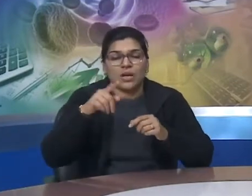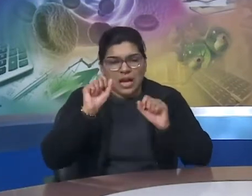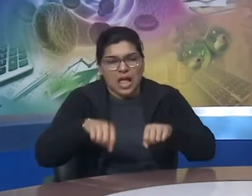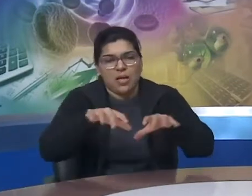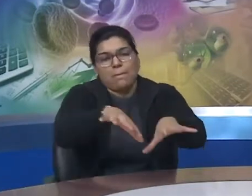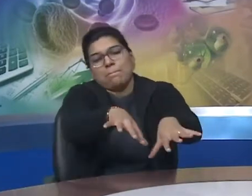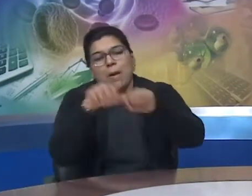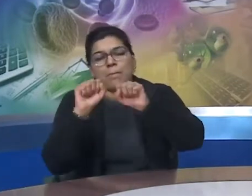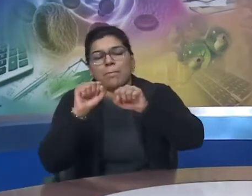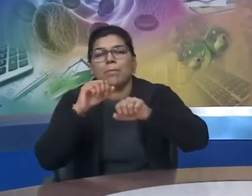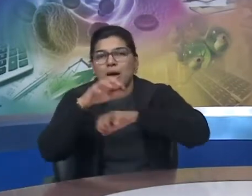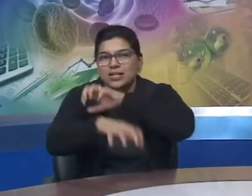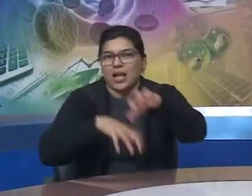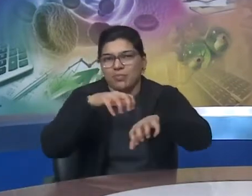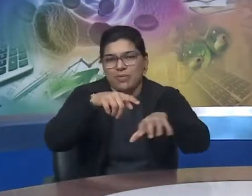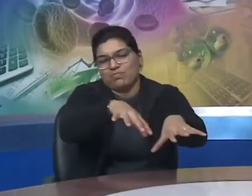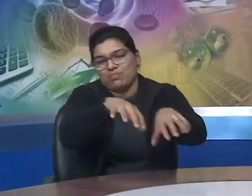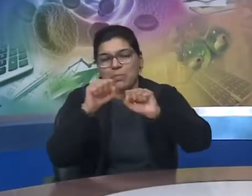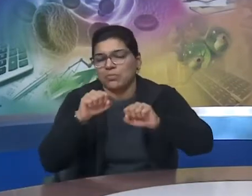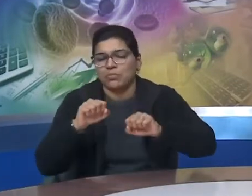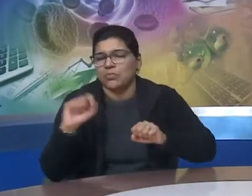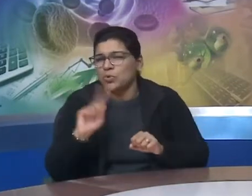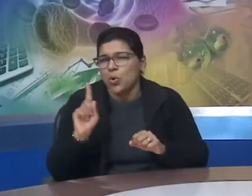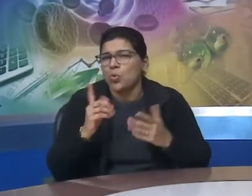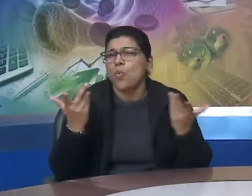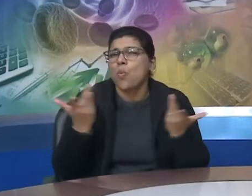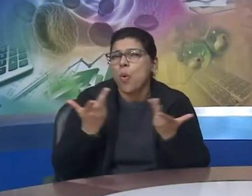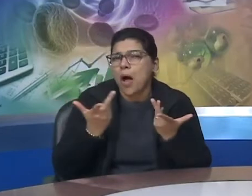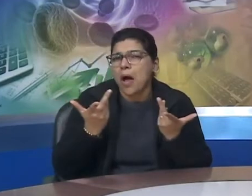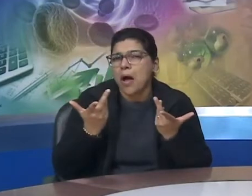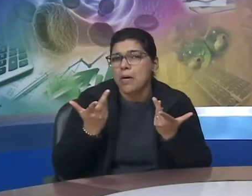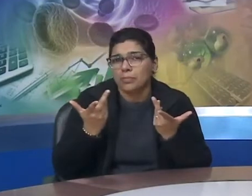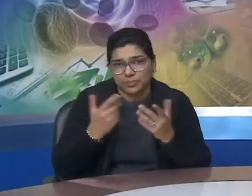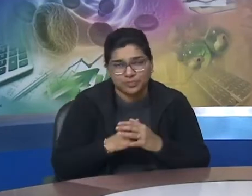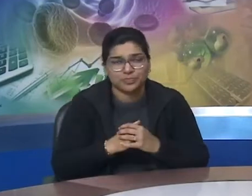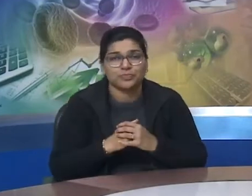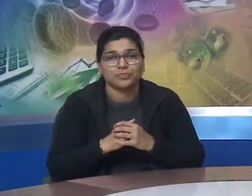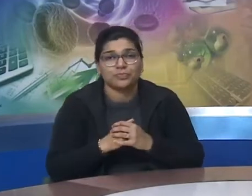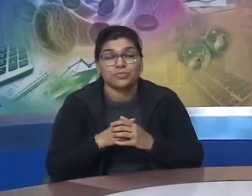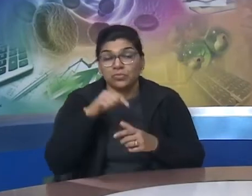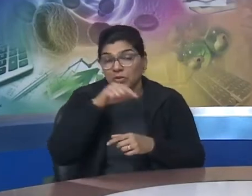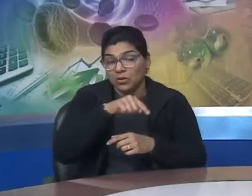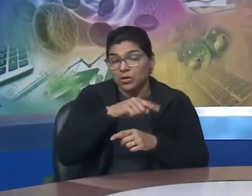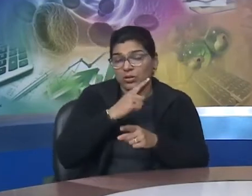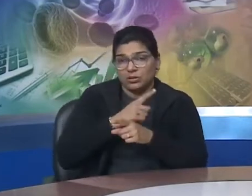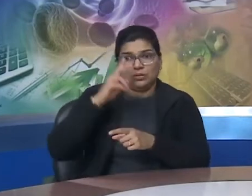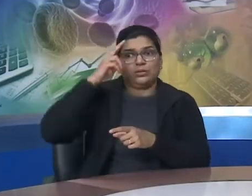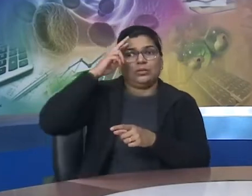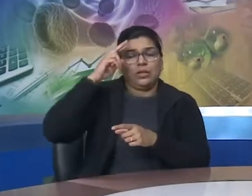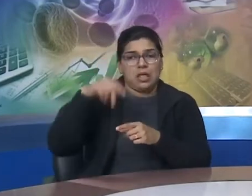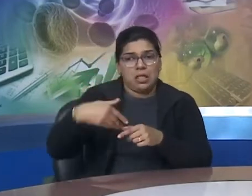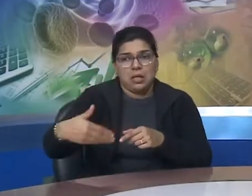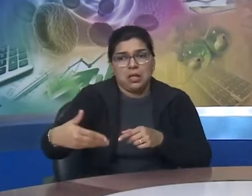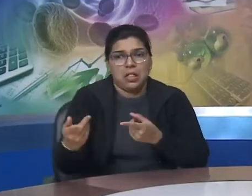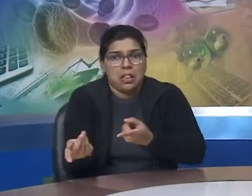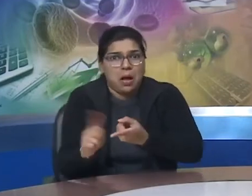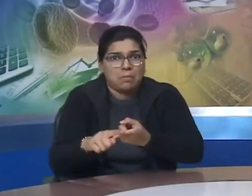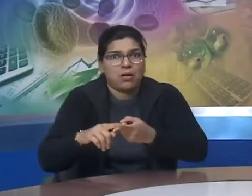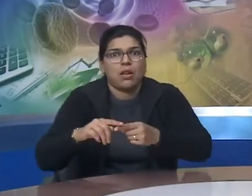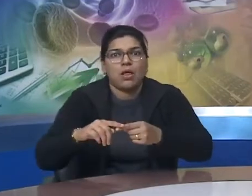no one allowed him to go into the room? What happened next? The story